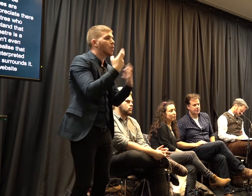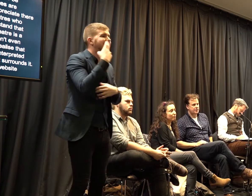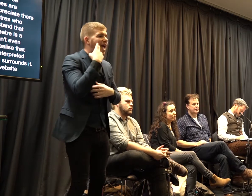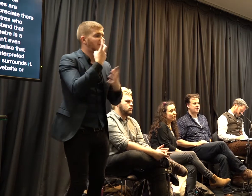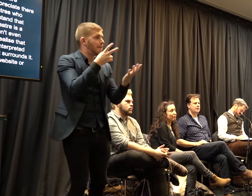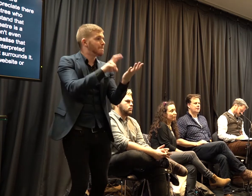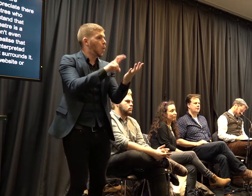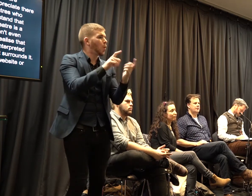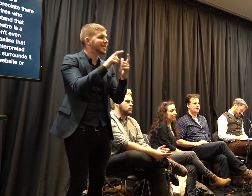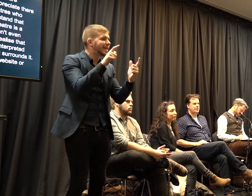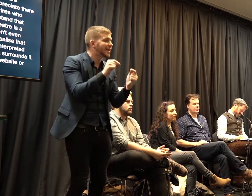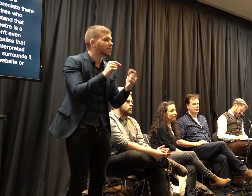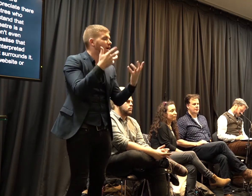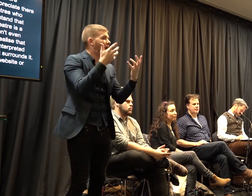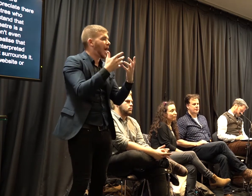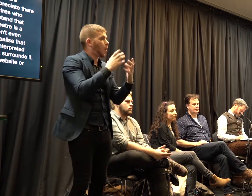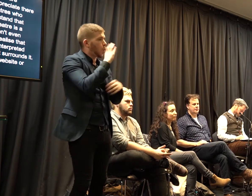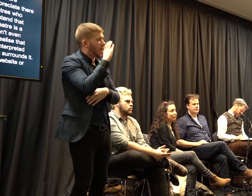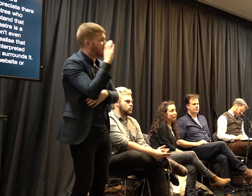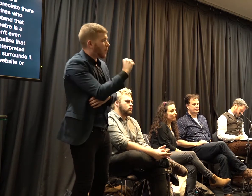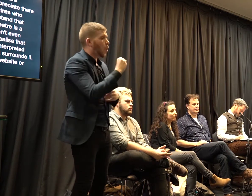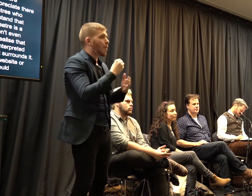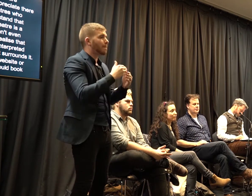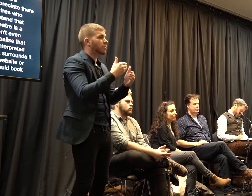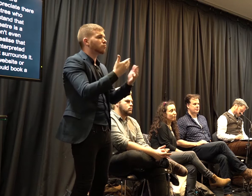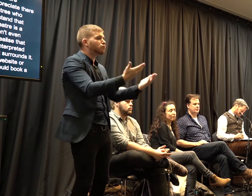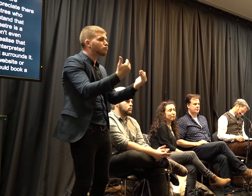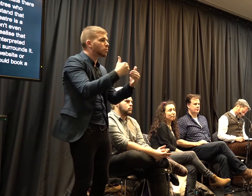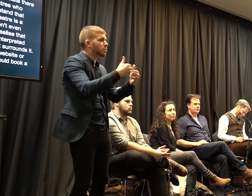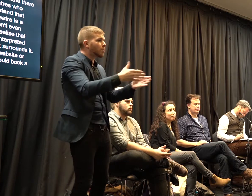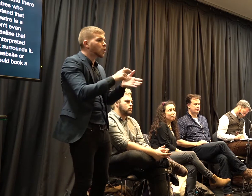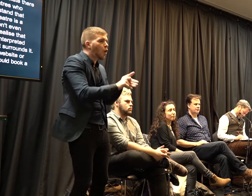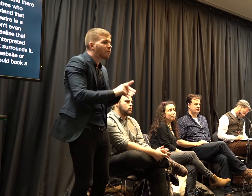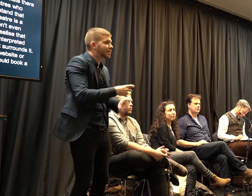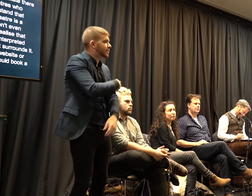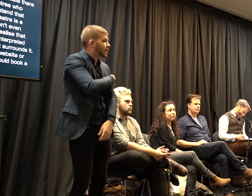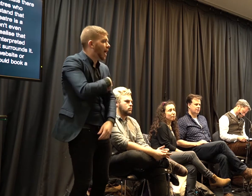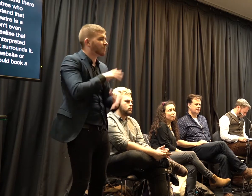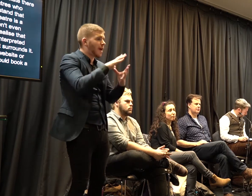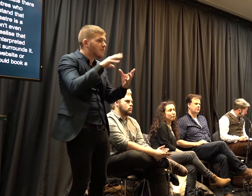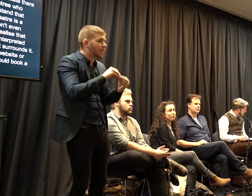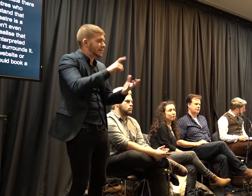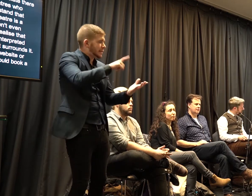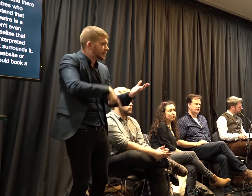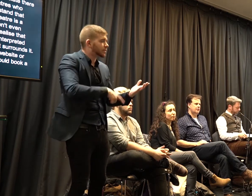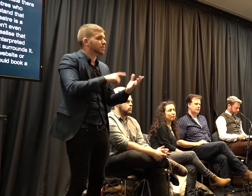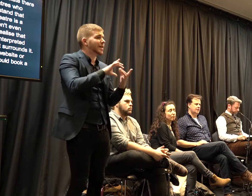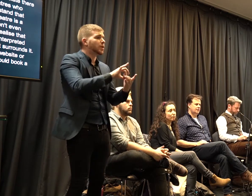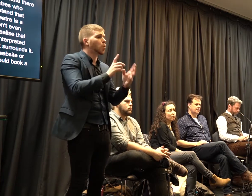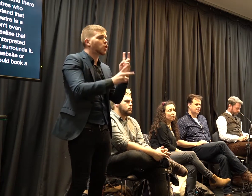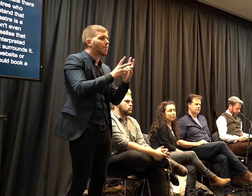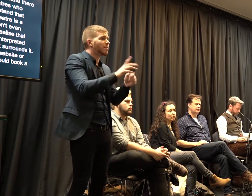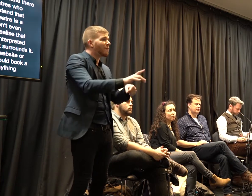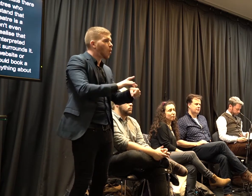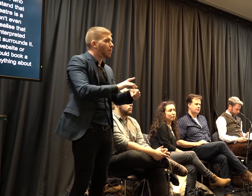book a ticket, informing frontline box office staff anything about the interpreted performance,